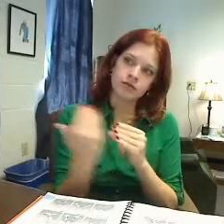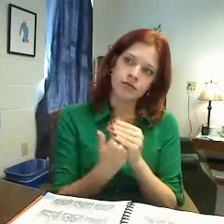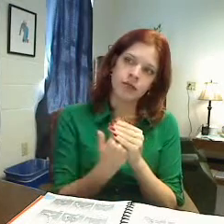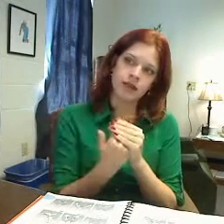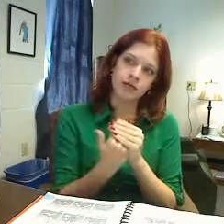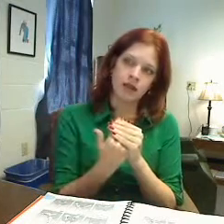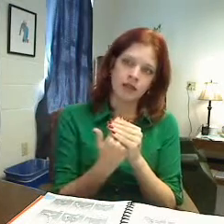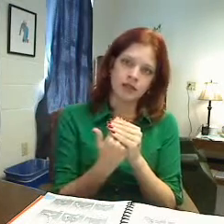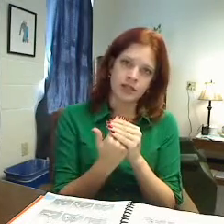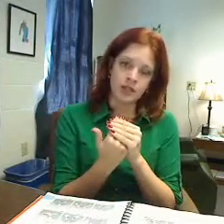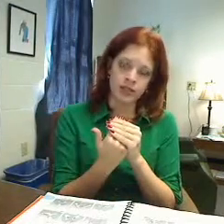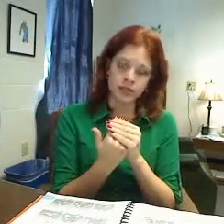to make the meat of the sandwich.